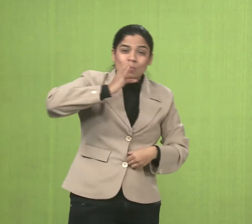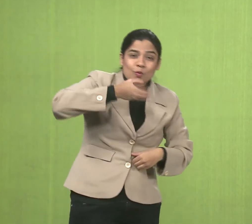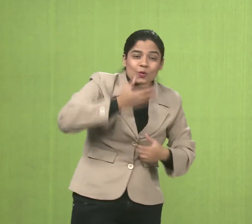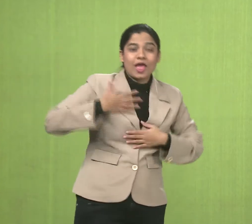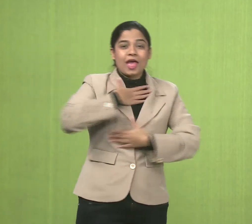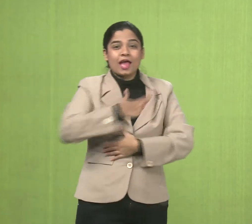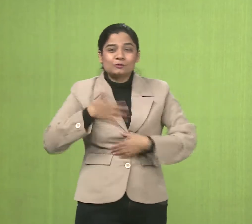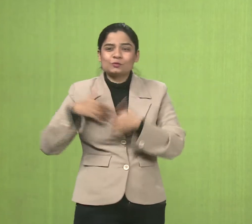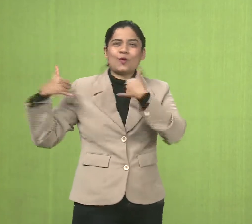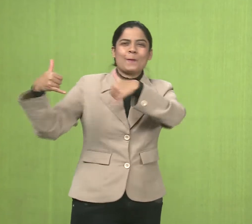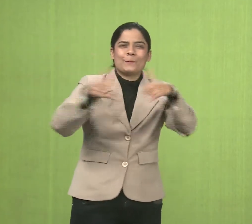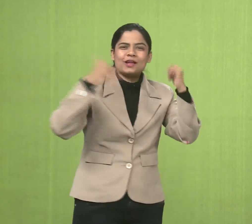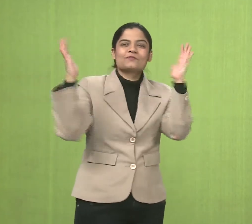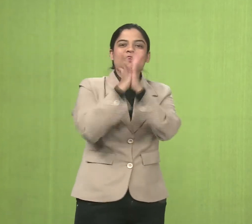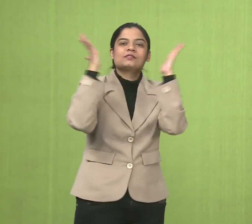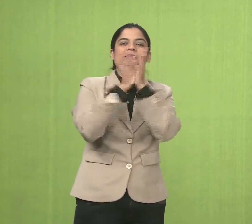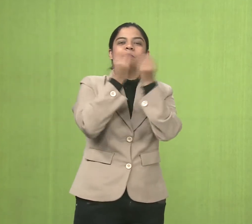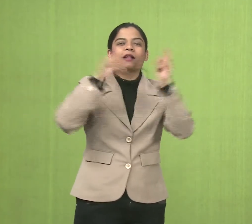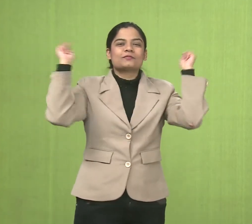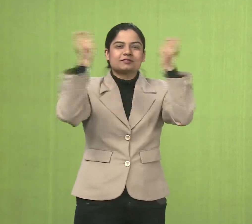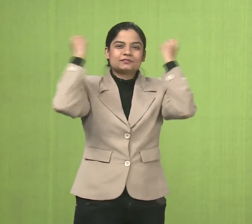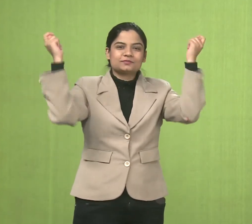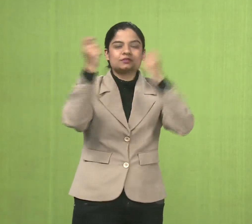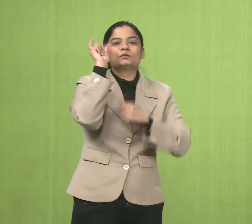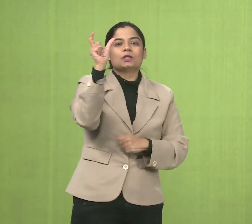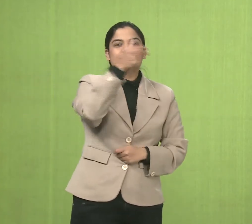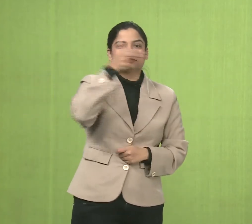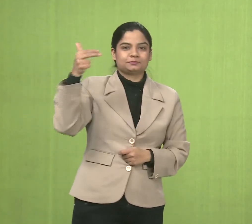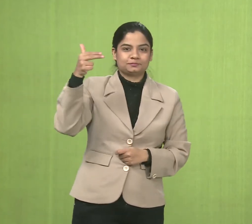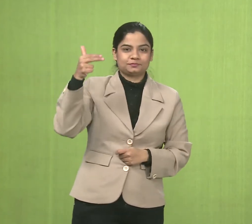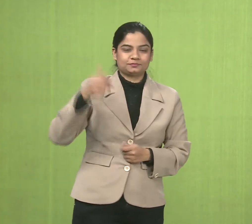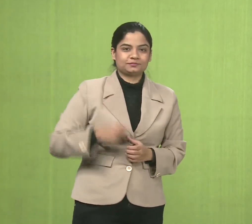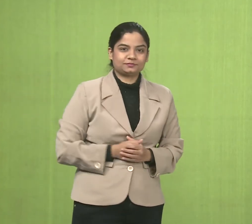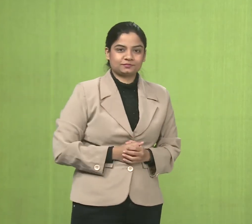festival, enjoying together, partying together, an interesting, exciting event.